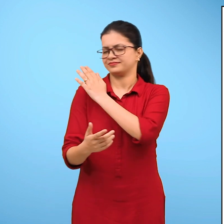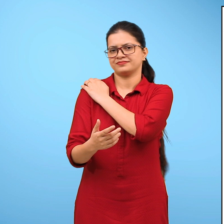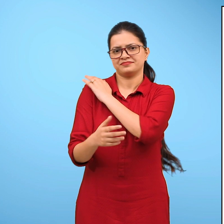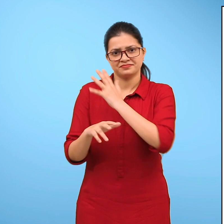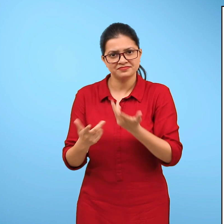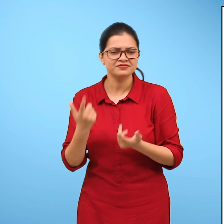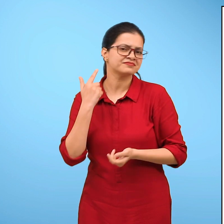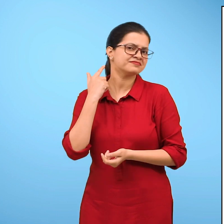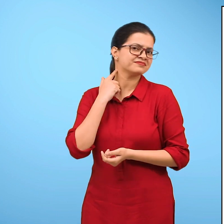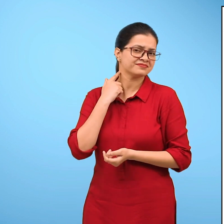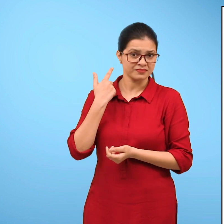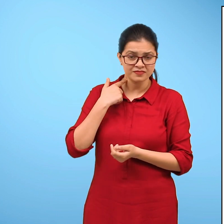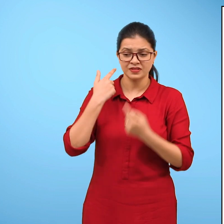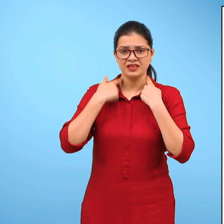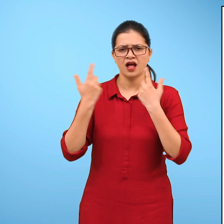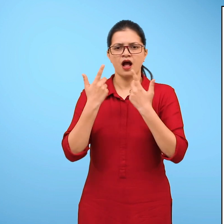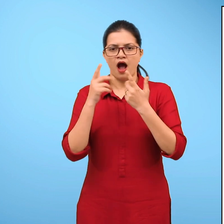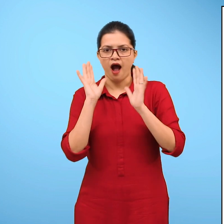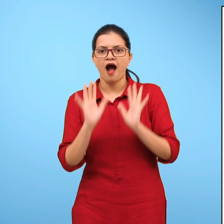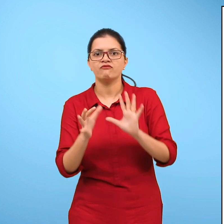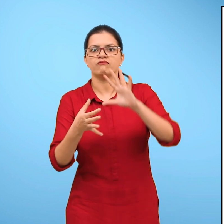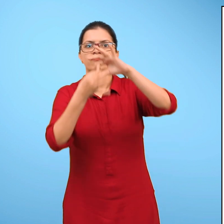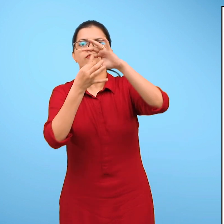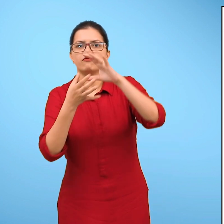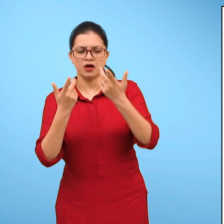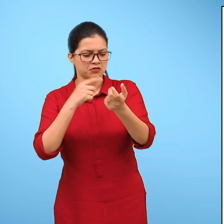shoulder or neck. These places are called joints.